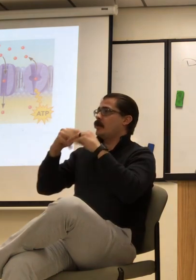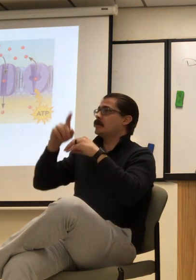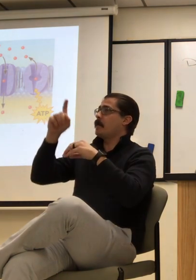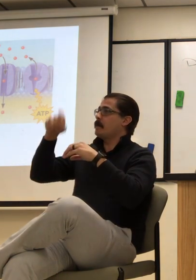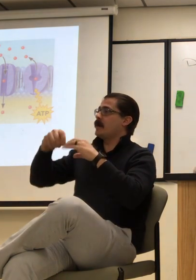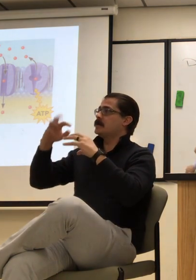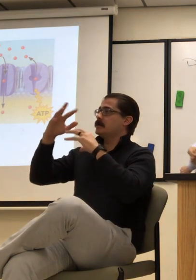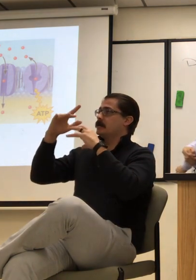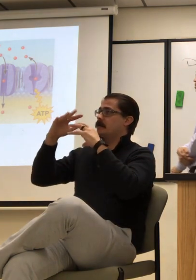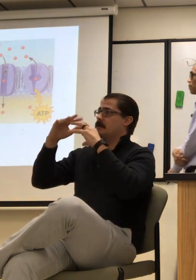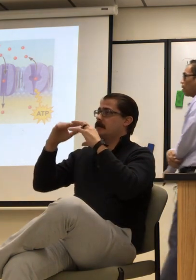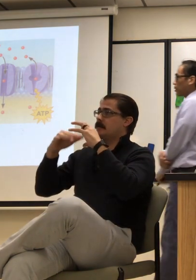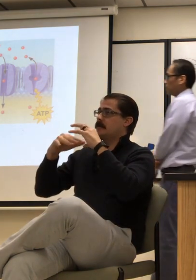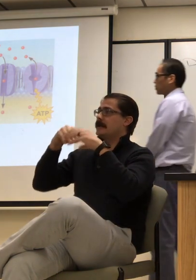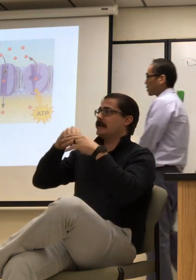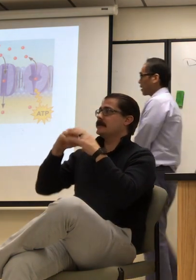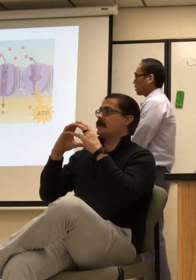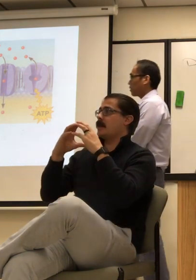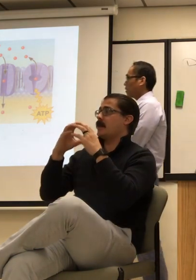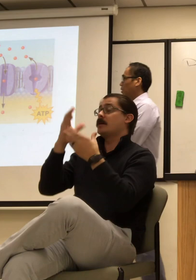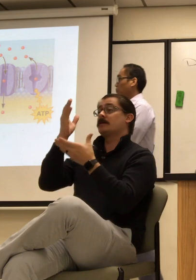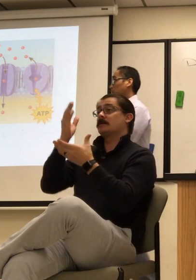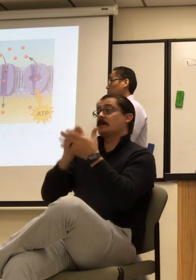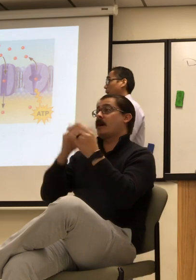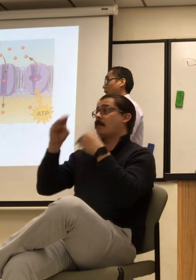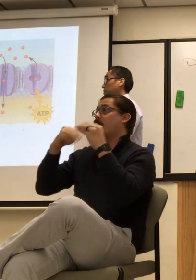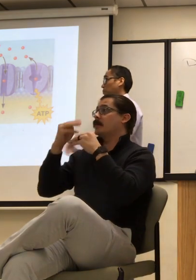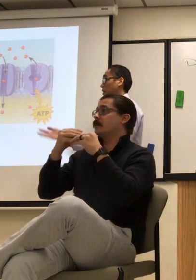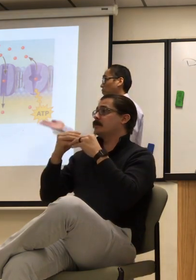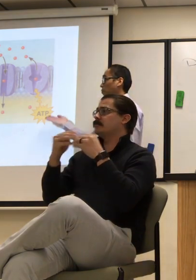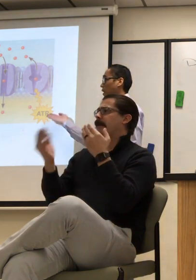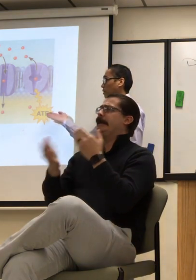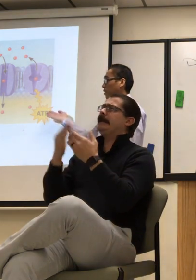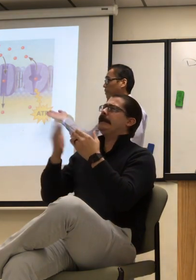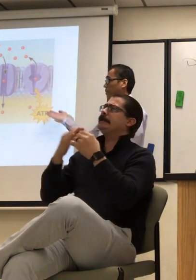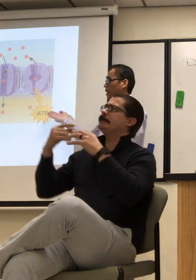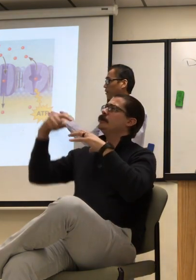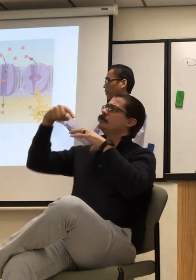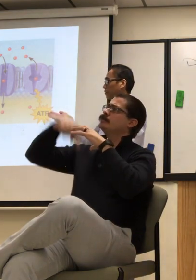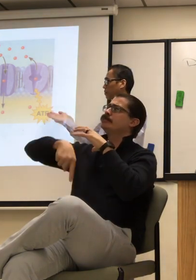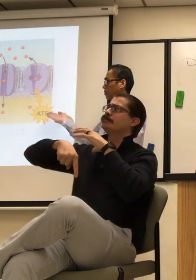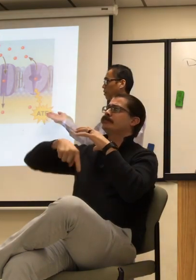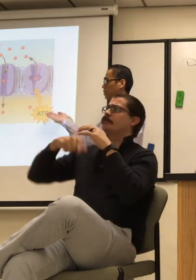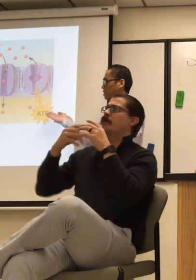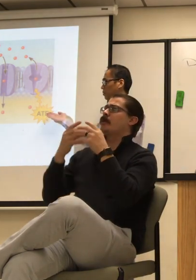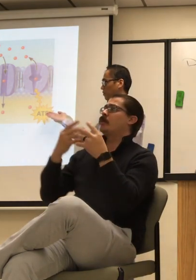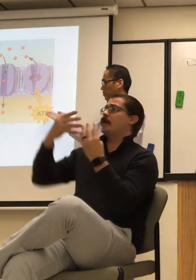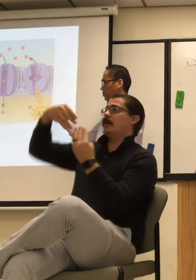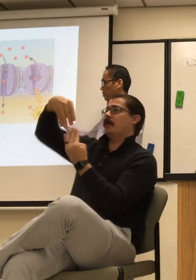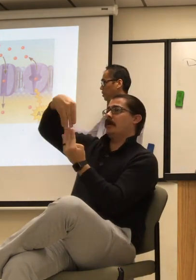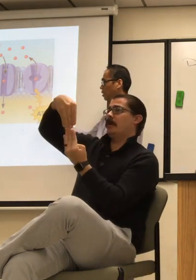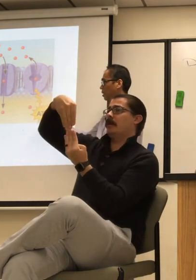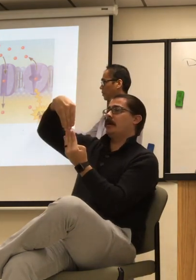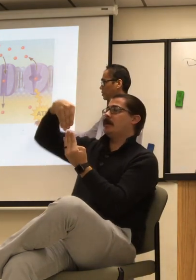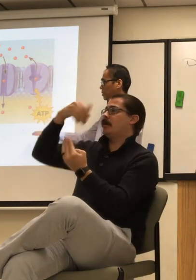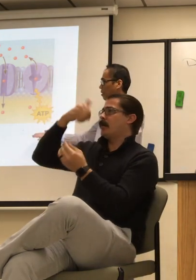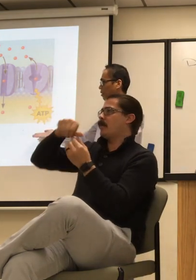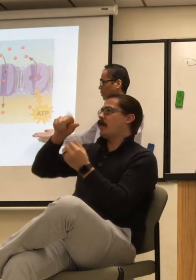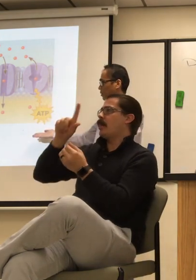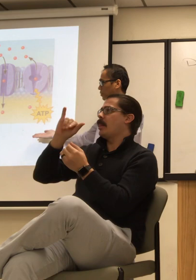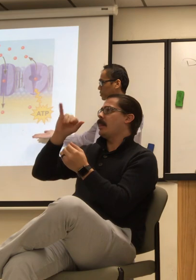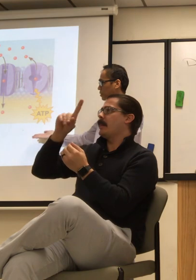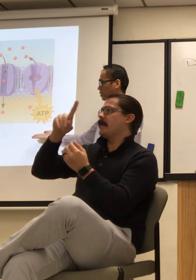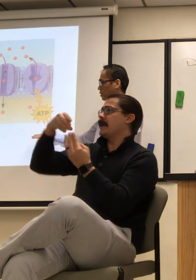cell. Some molecules can freely pass right through that lipid bilayer, called a simple diffusion. But